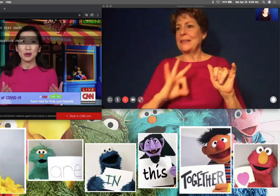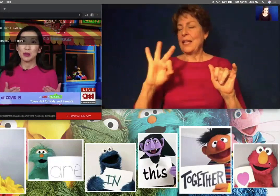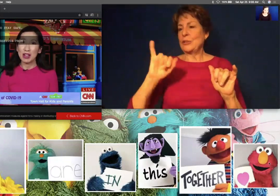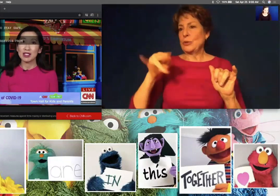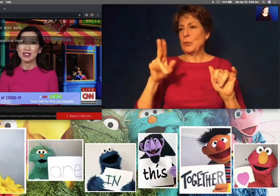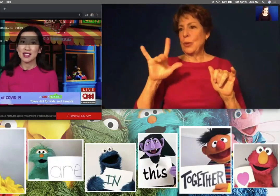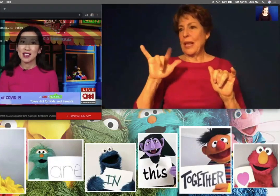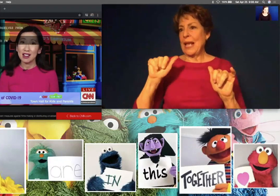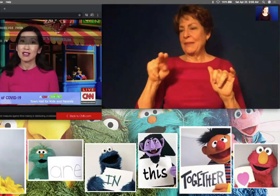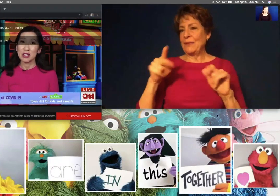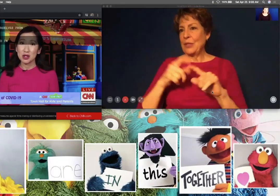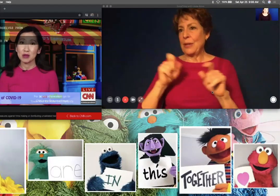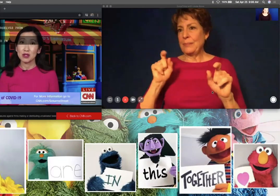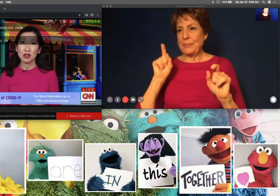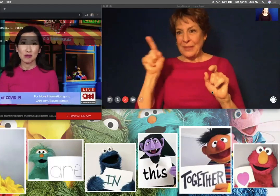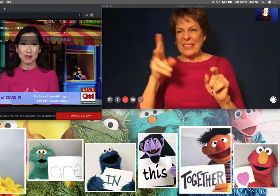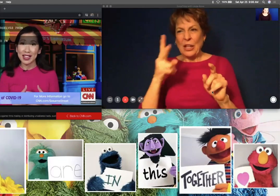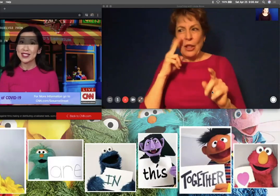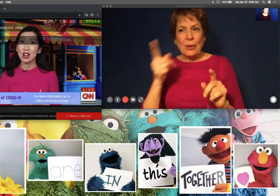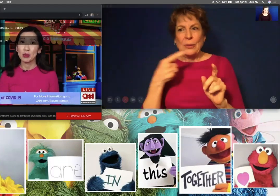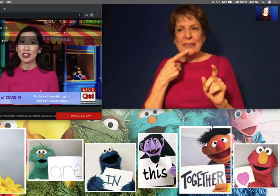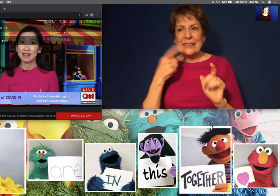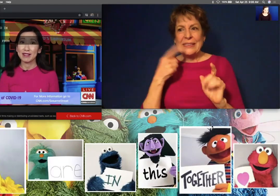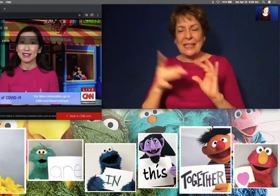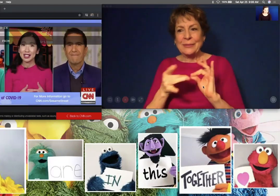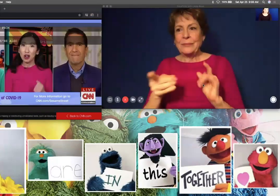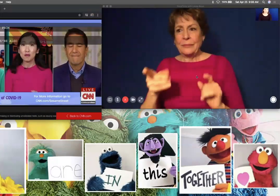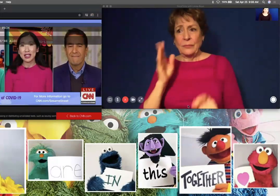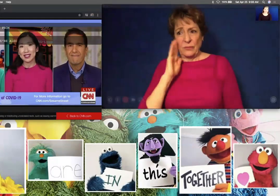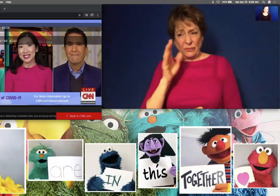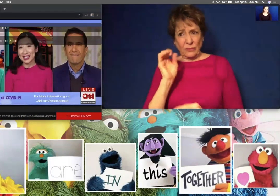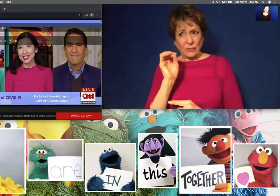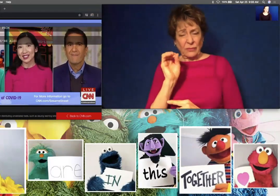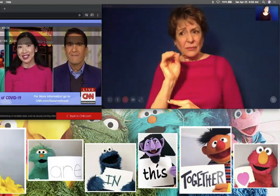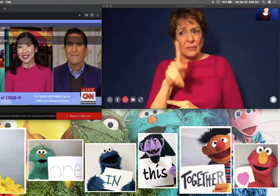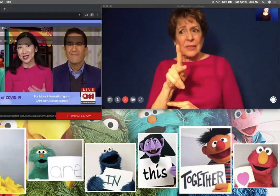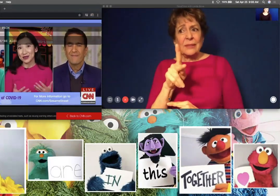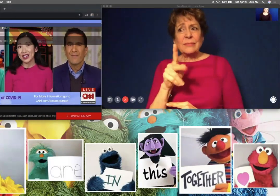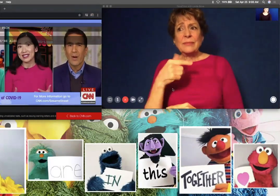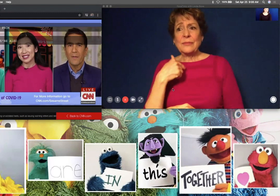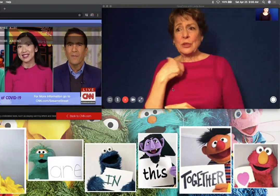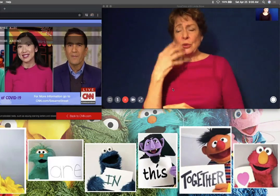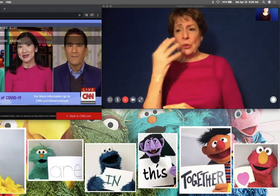7-year-old Lucy from Alexandria, Virginia, and 9-year-old Julian in Ukraine. Take a listen.